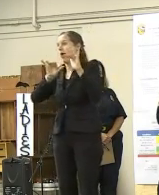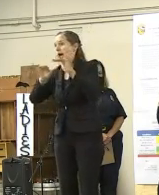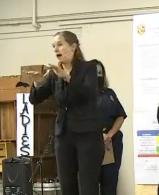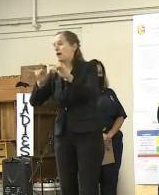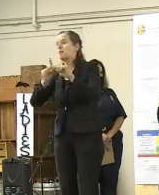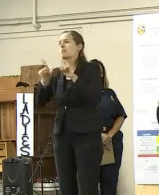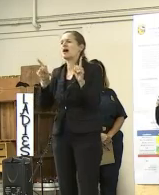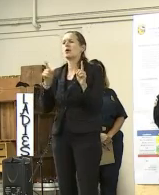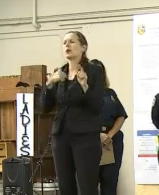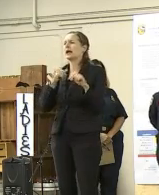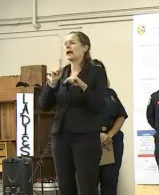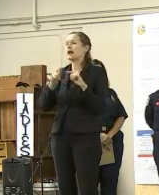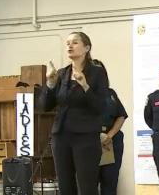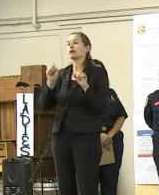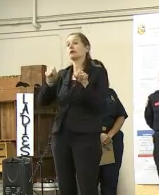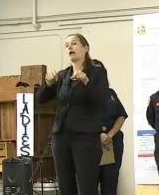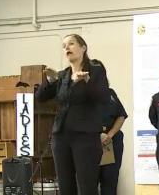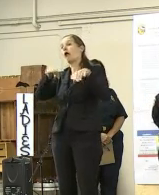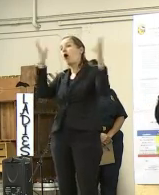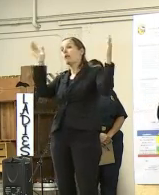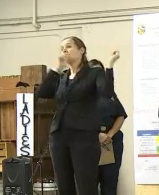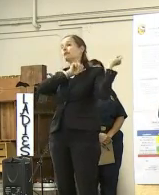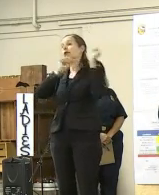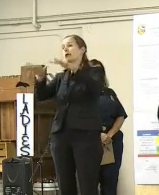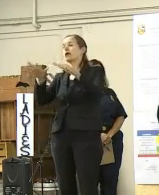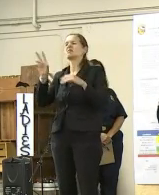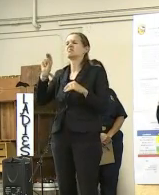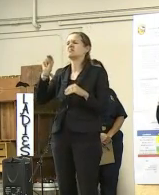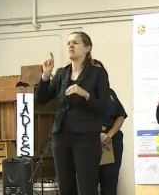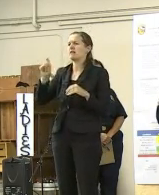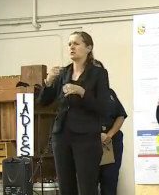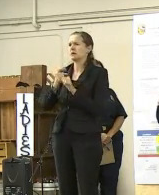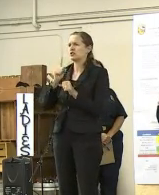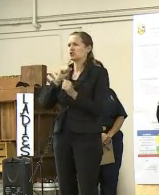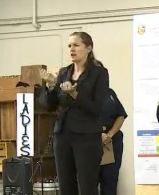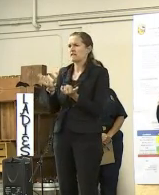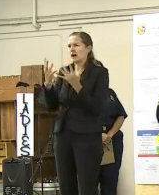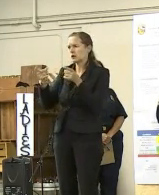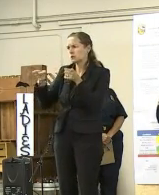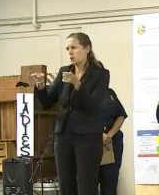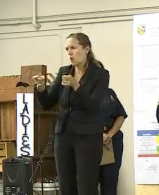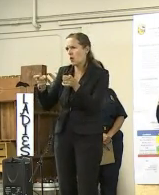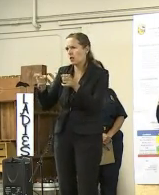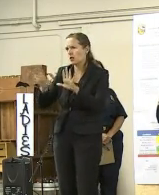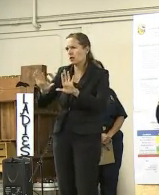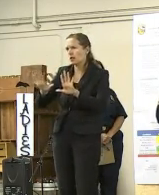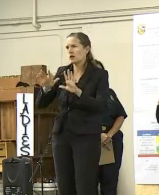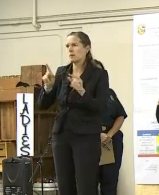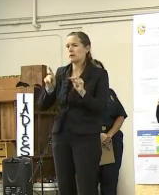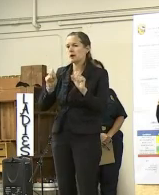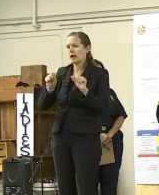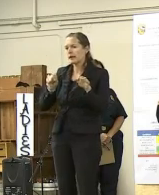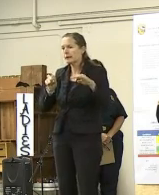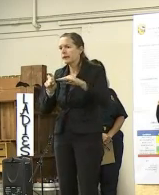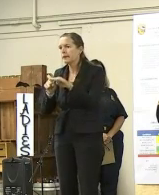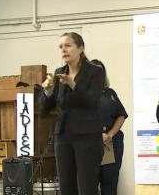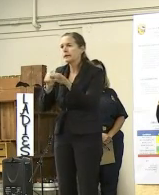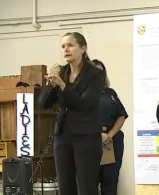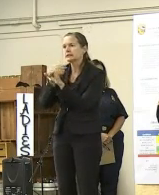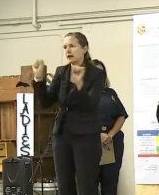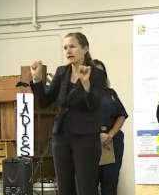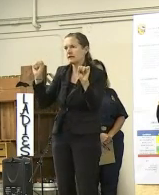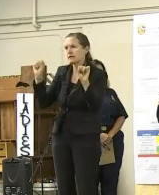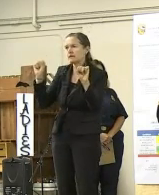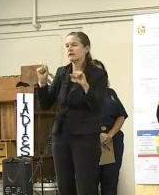and we have to make sure that the lines are in a good, that we can get people back in their homes safely. That's same down